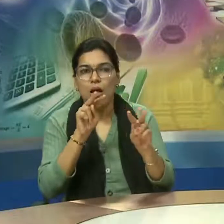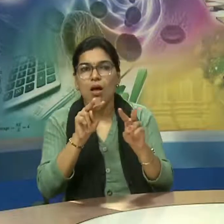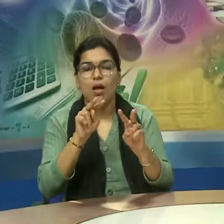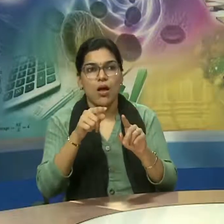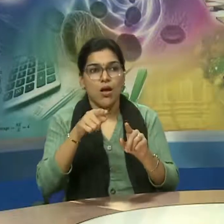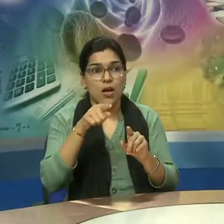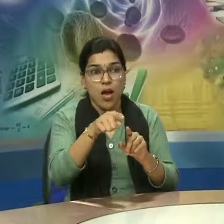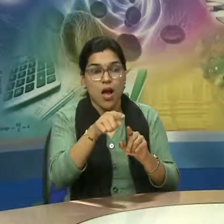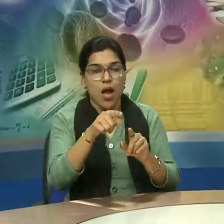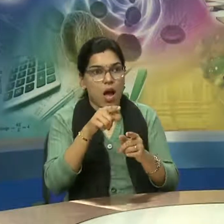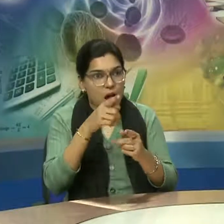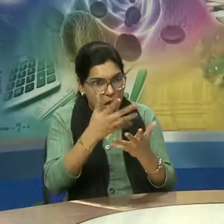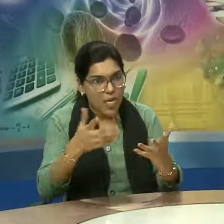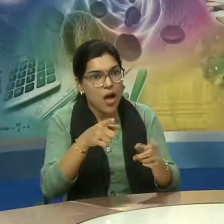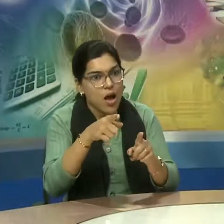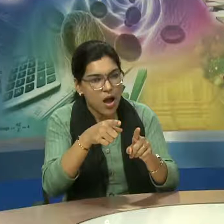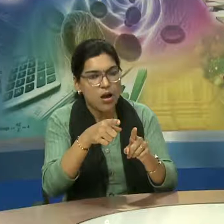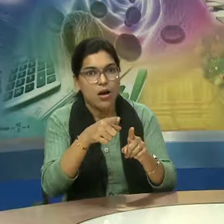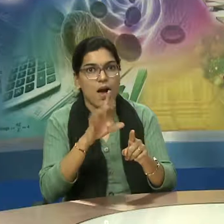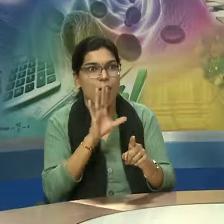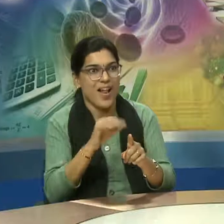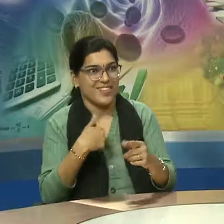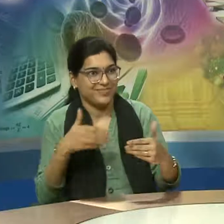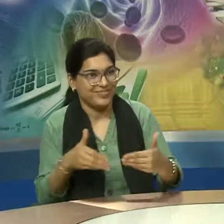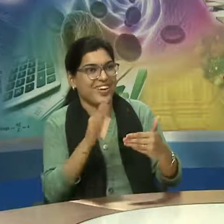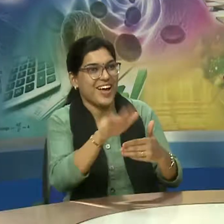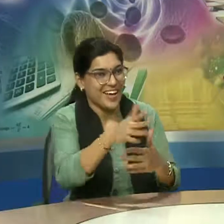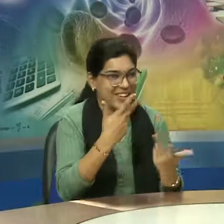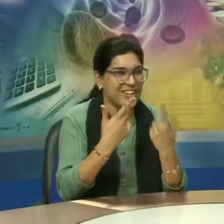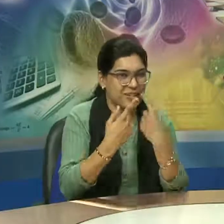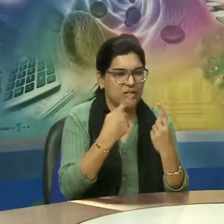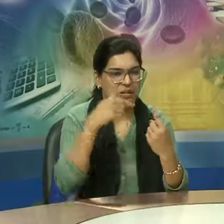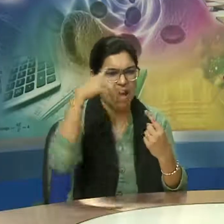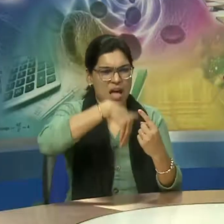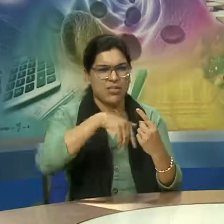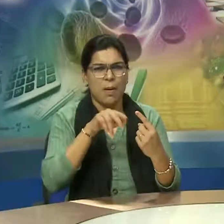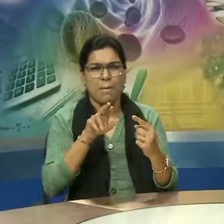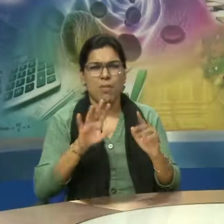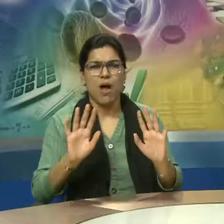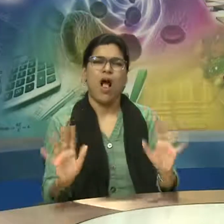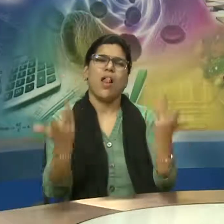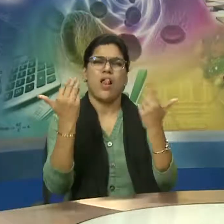that he has also learned to say